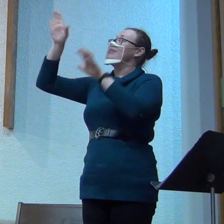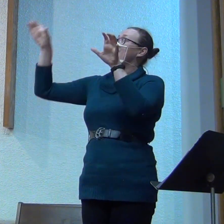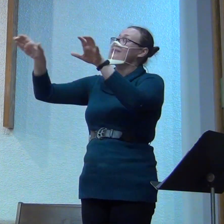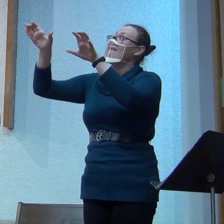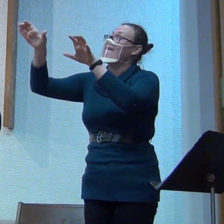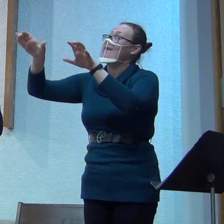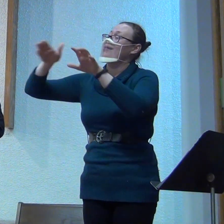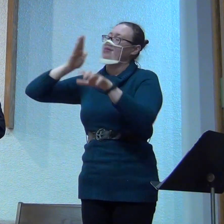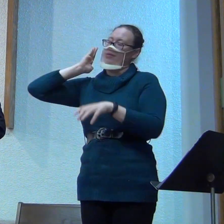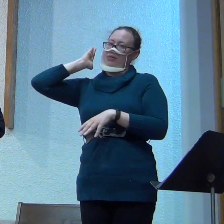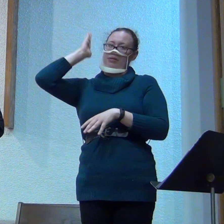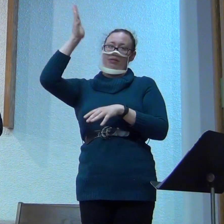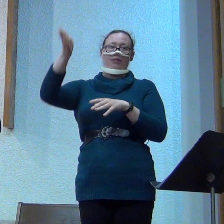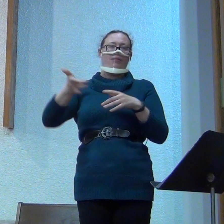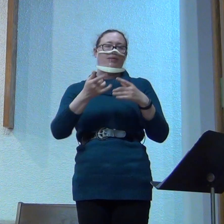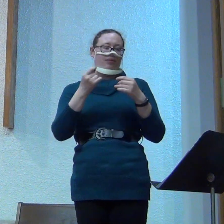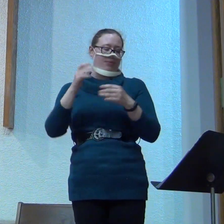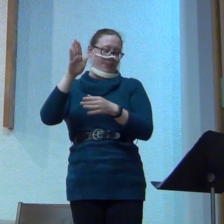will do.